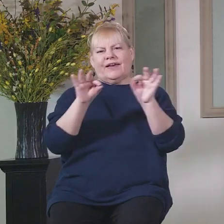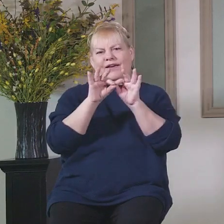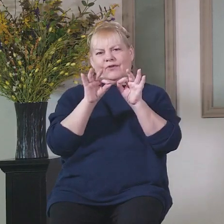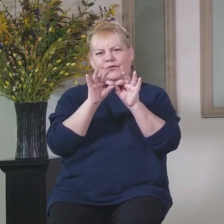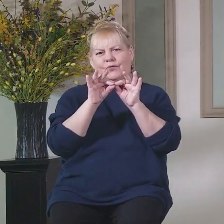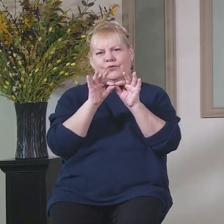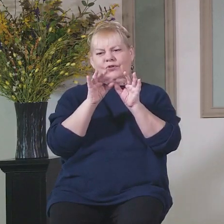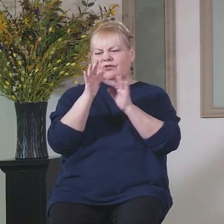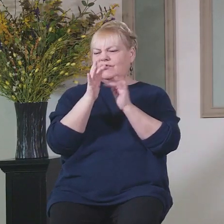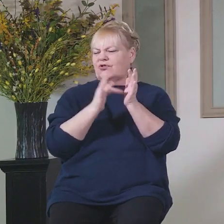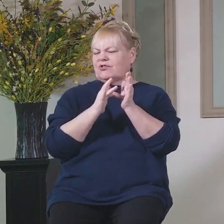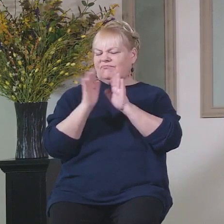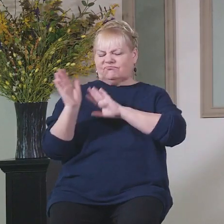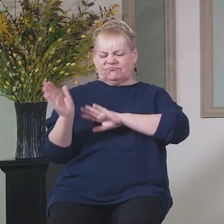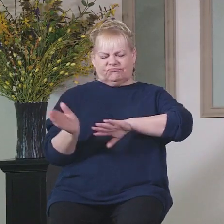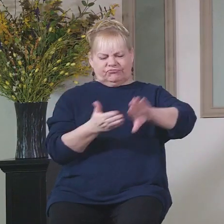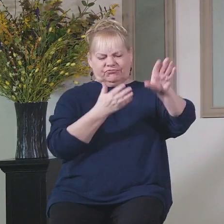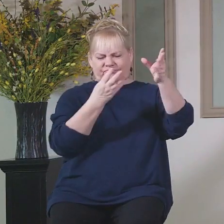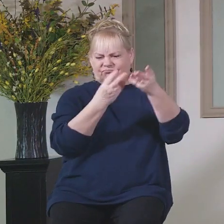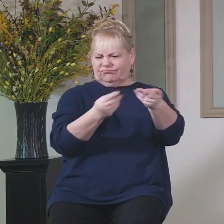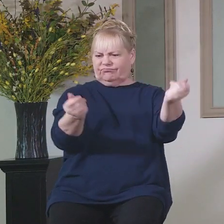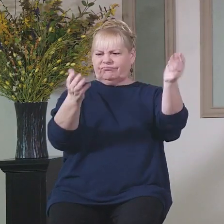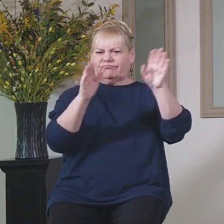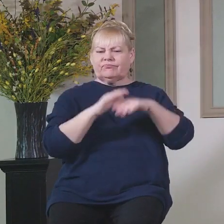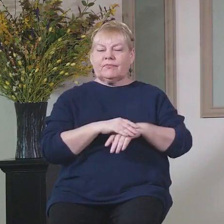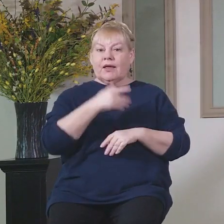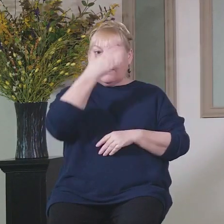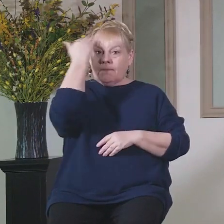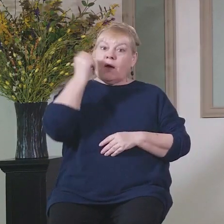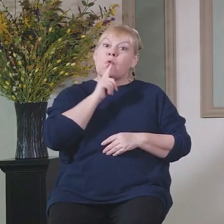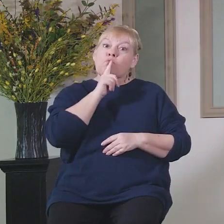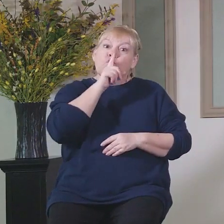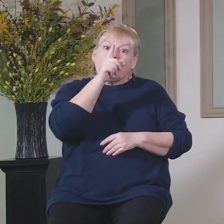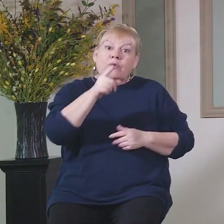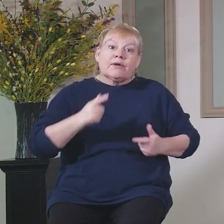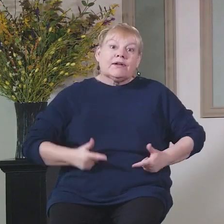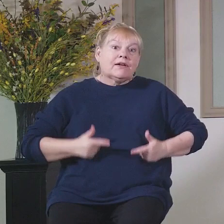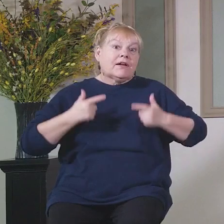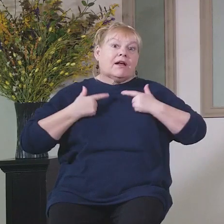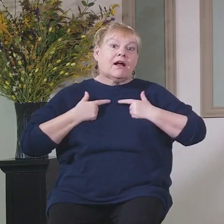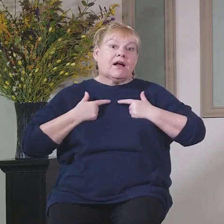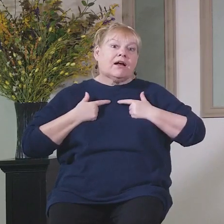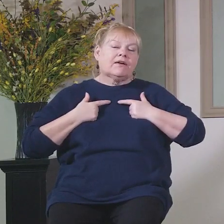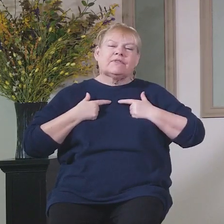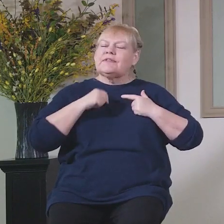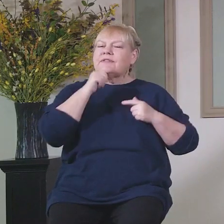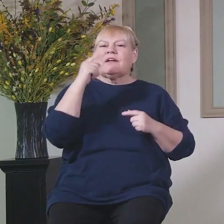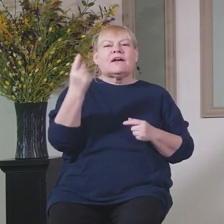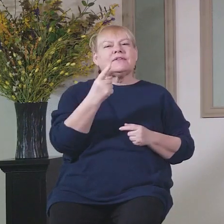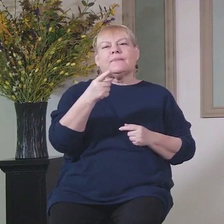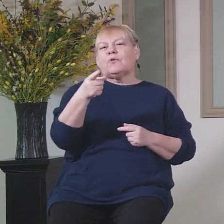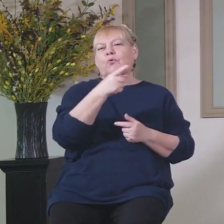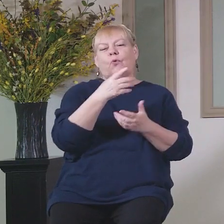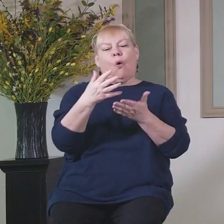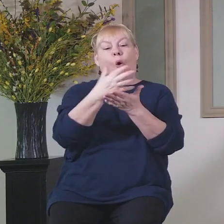He ended all that. Because real life is not something you